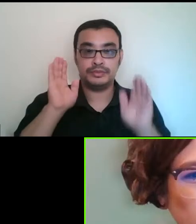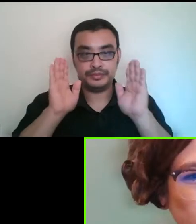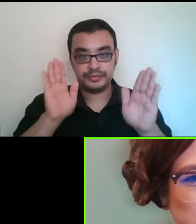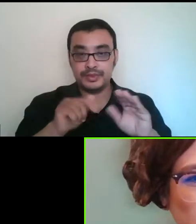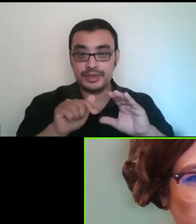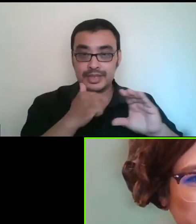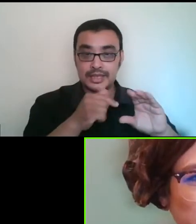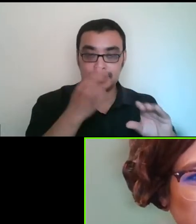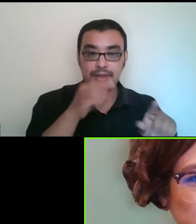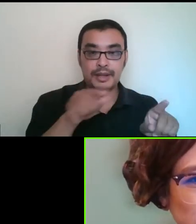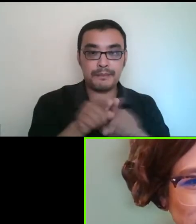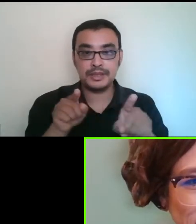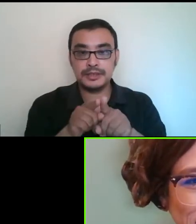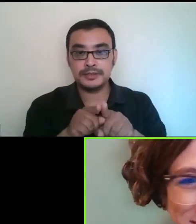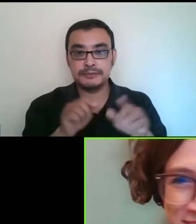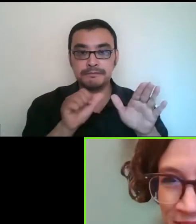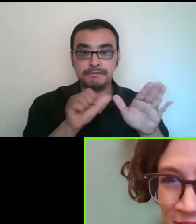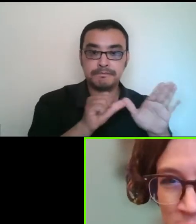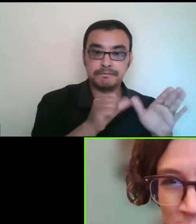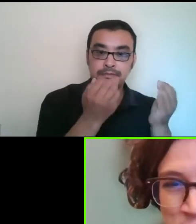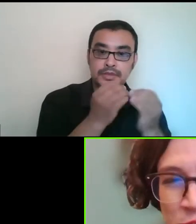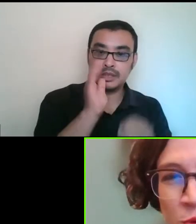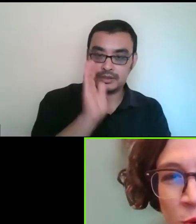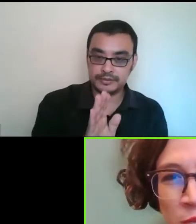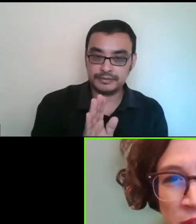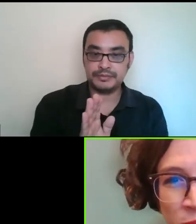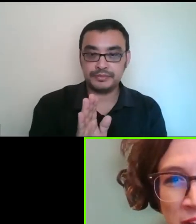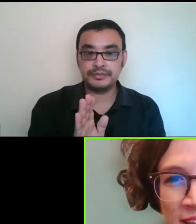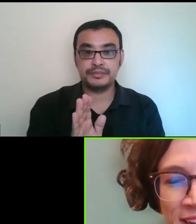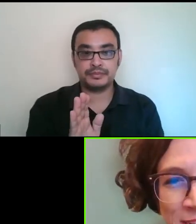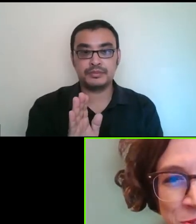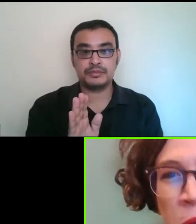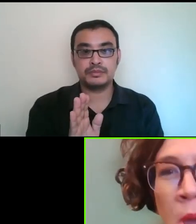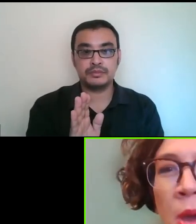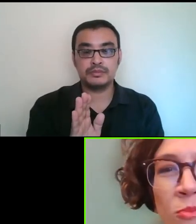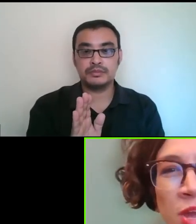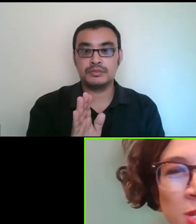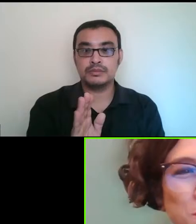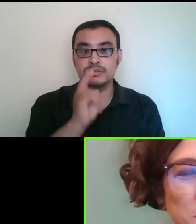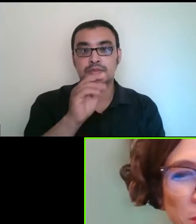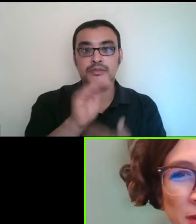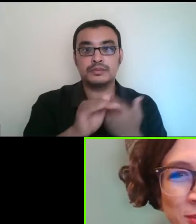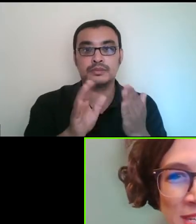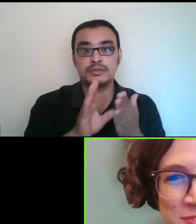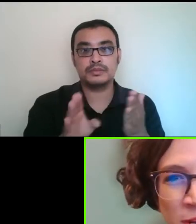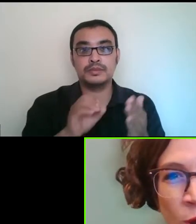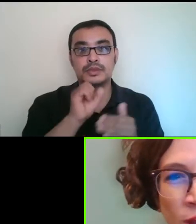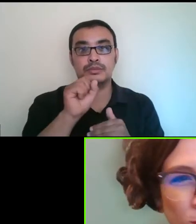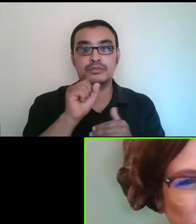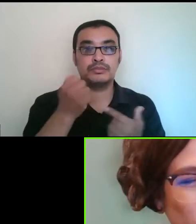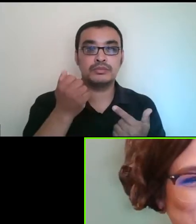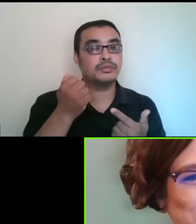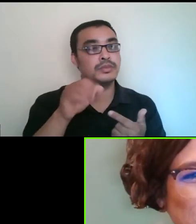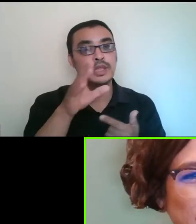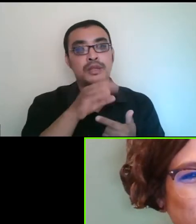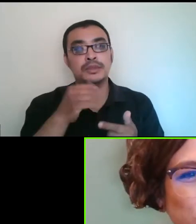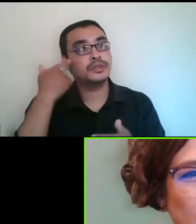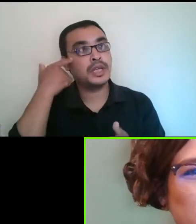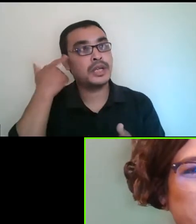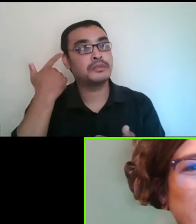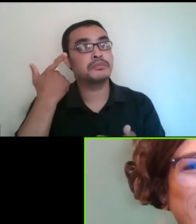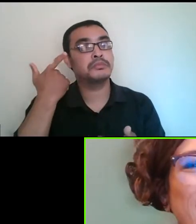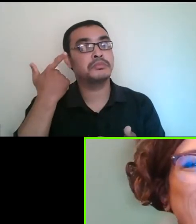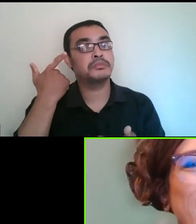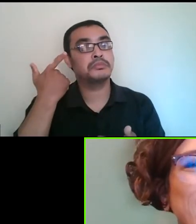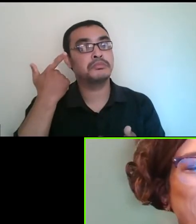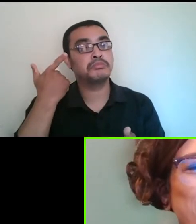Maybe Mirgul wants to go on retirement, and because she wrote that we really need to bring new people and transfer all our knowledge to them.